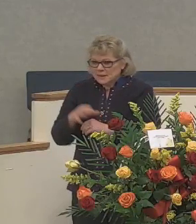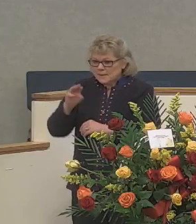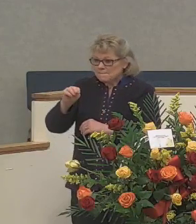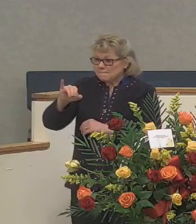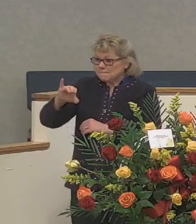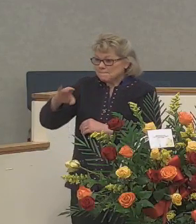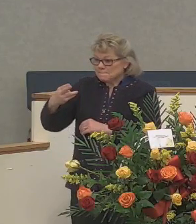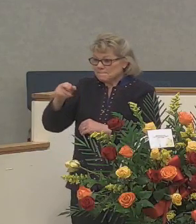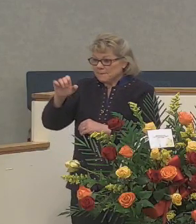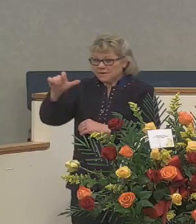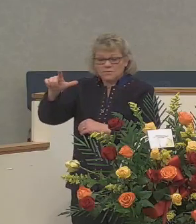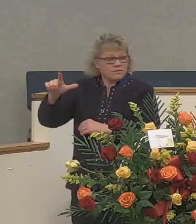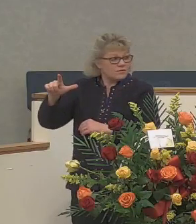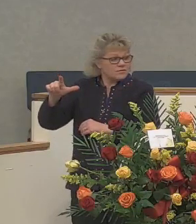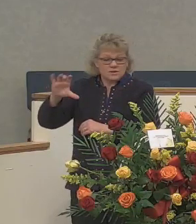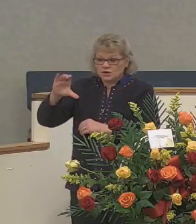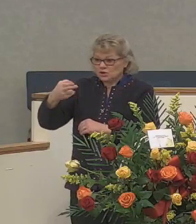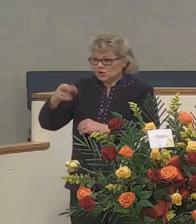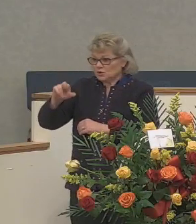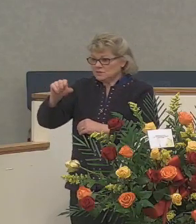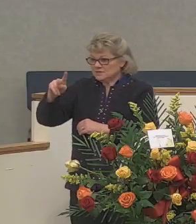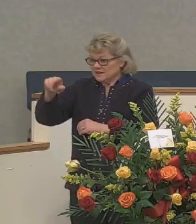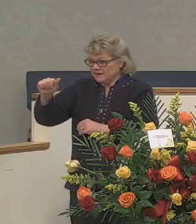Michael, Tristina,